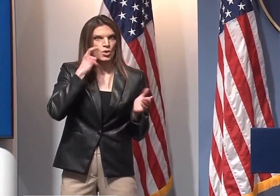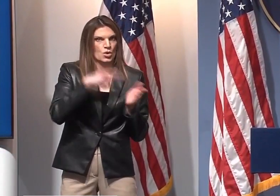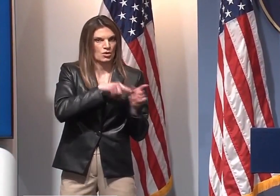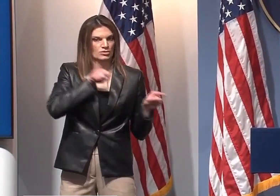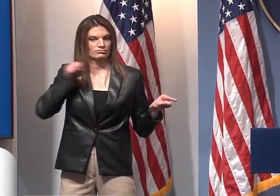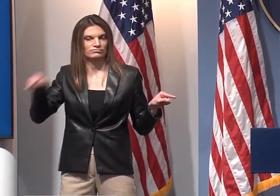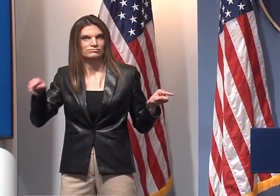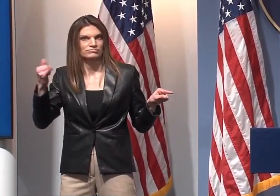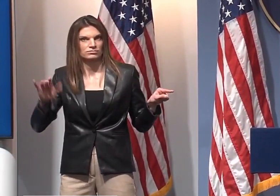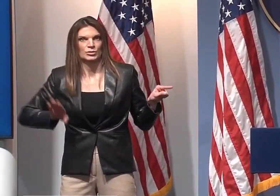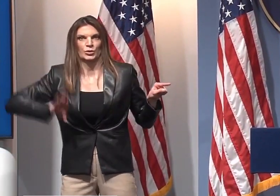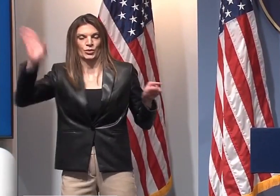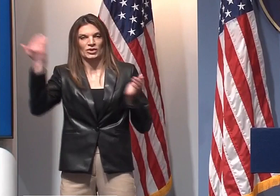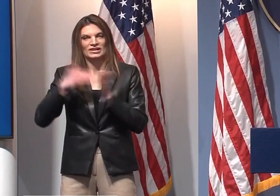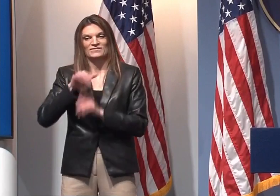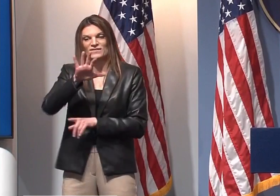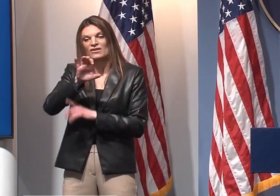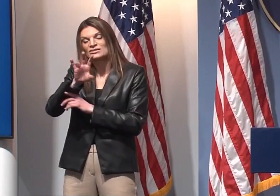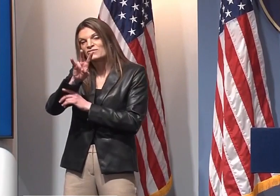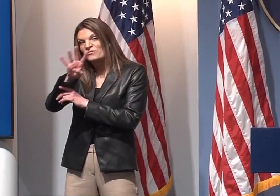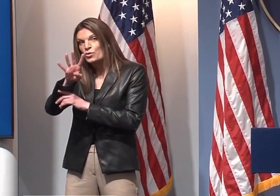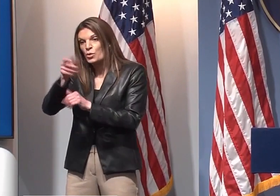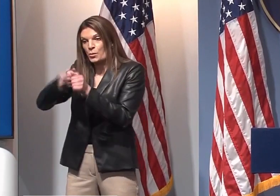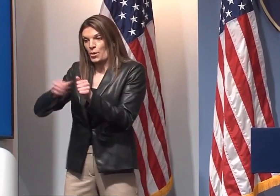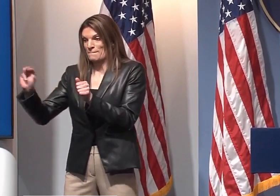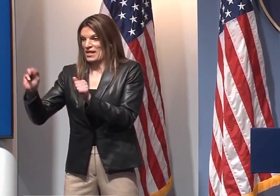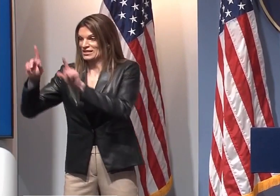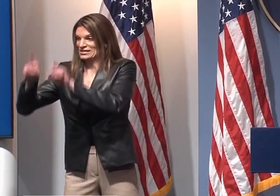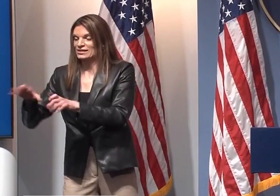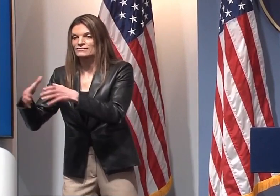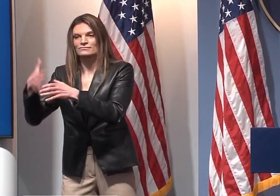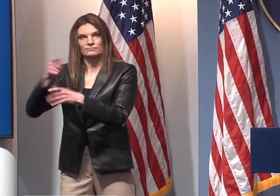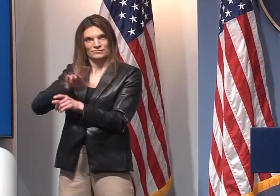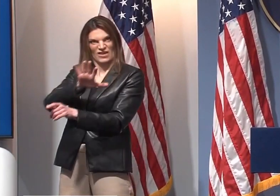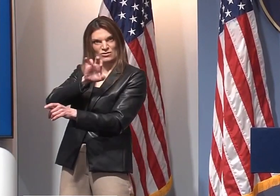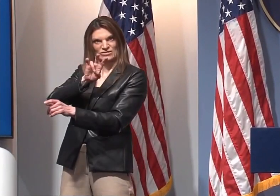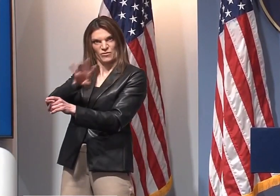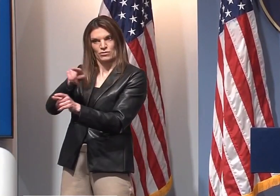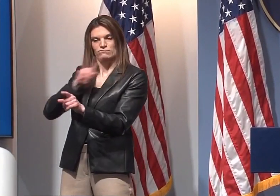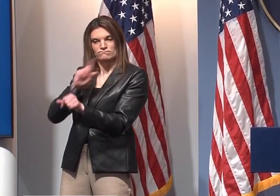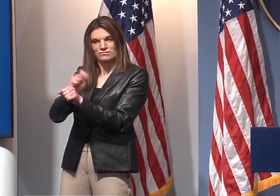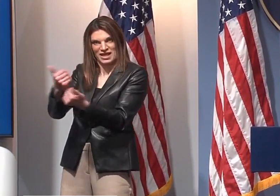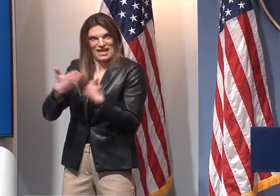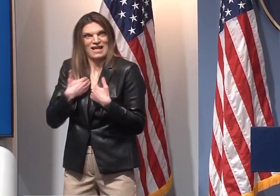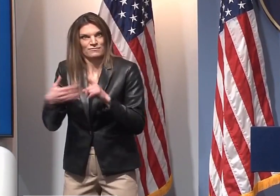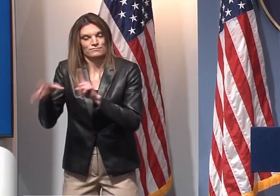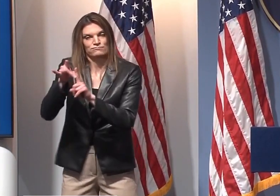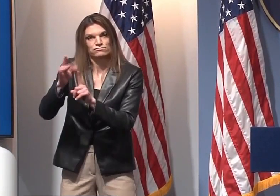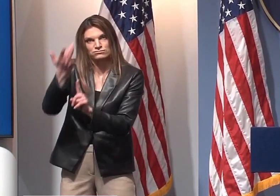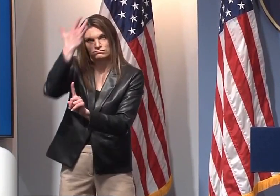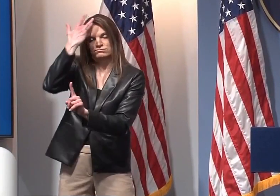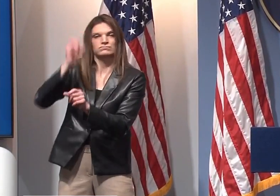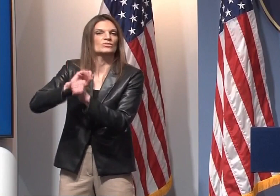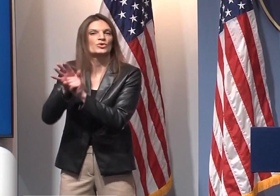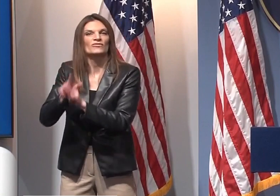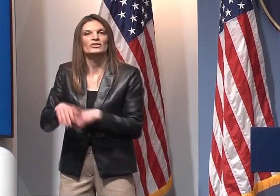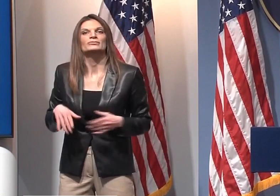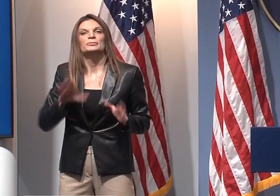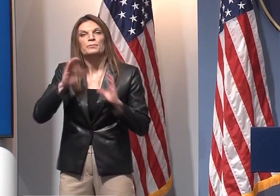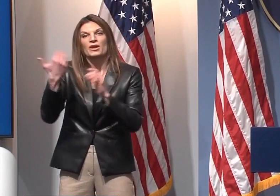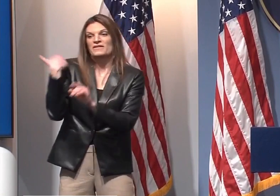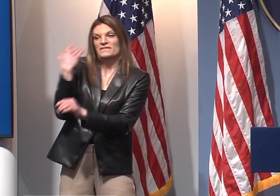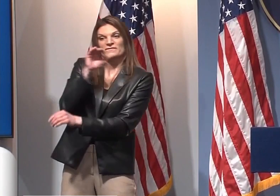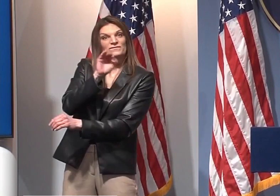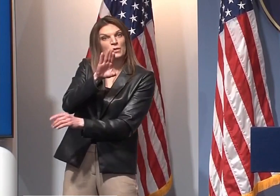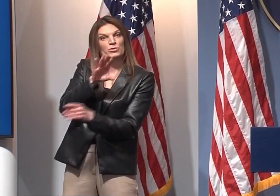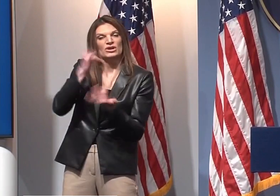has 574 cases per million people, five times where we were in mid-February. And data indicates we have